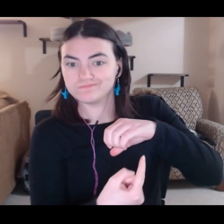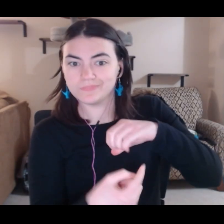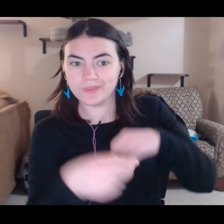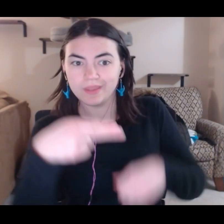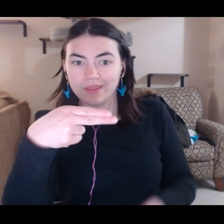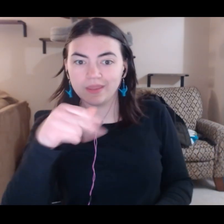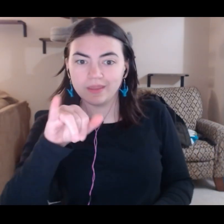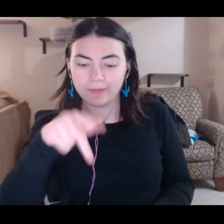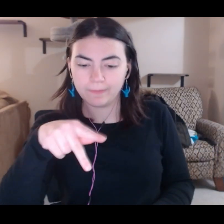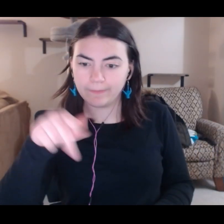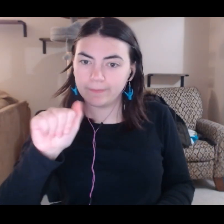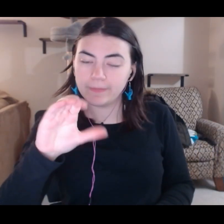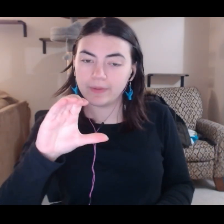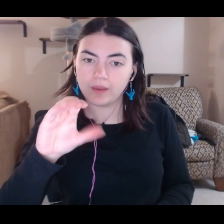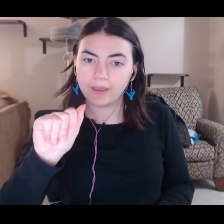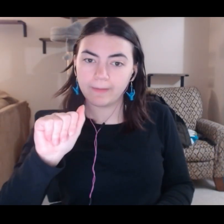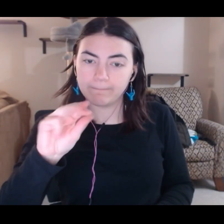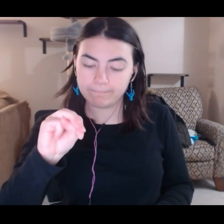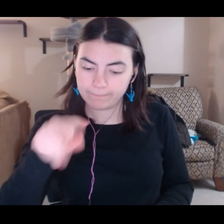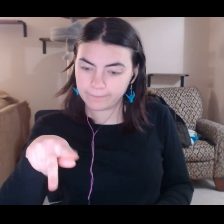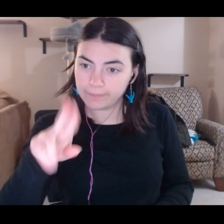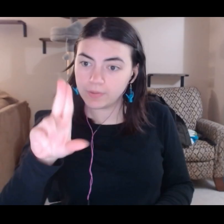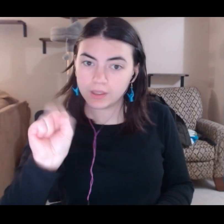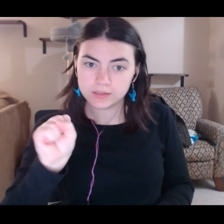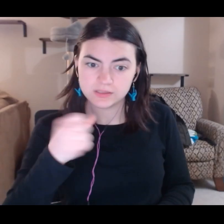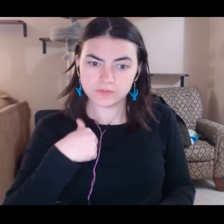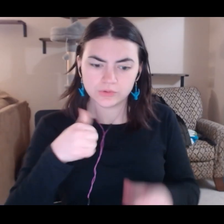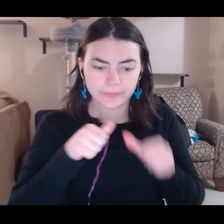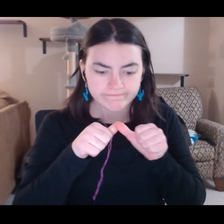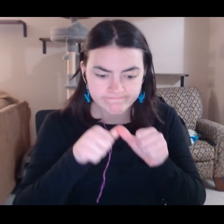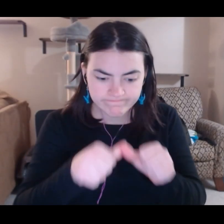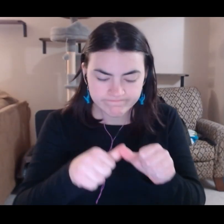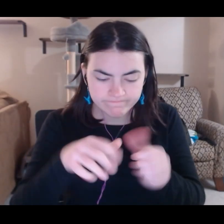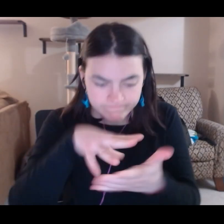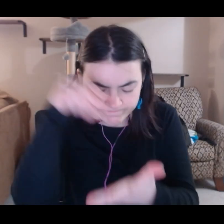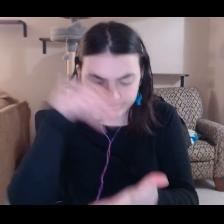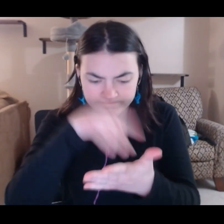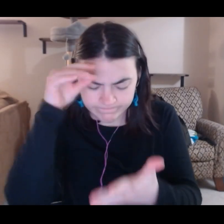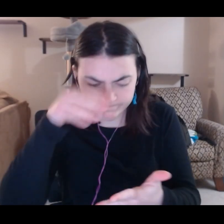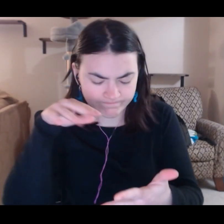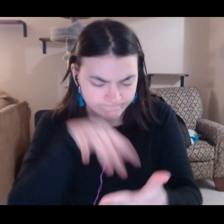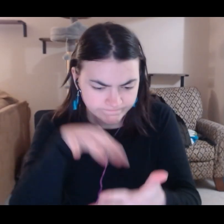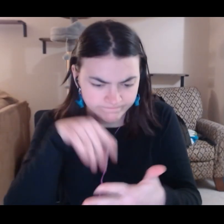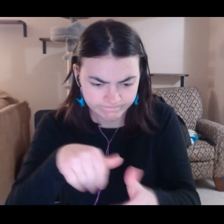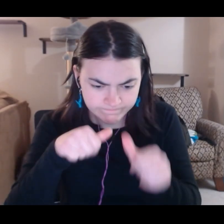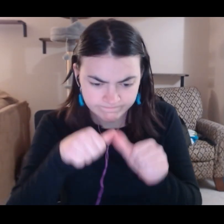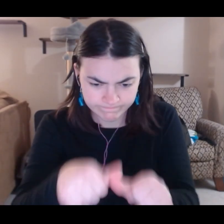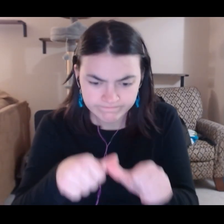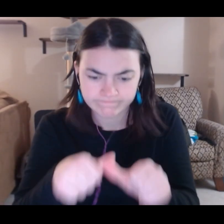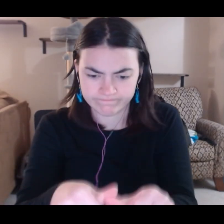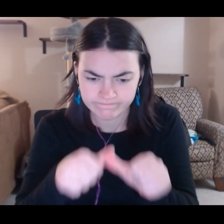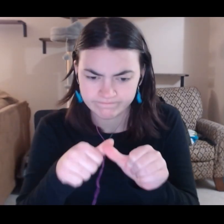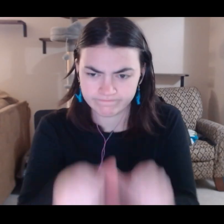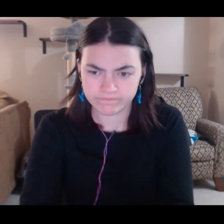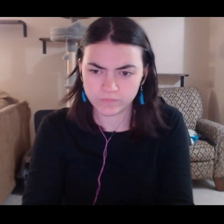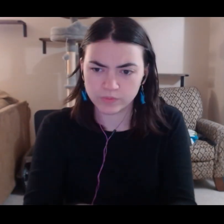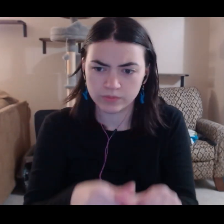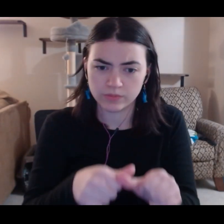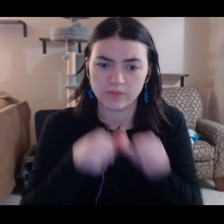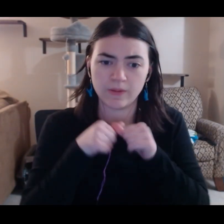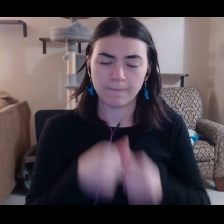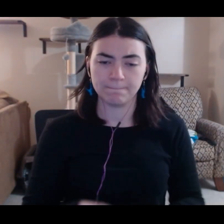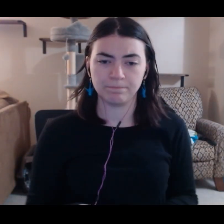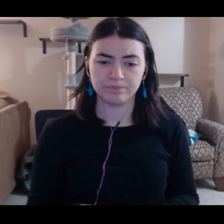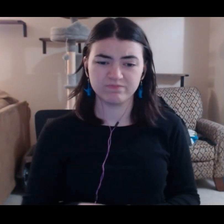workings of the heart in class or study its chambers for an exam, you reactivate these same neurons. This